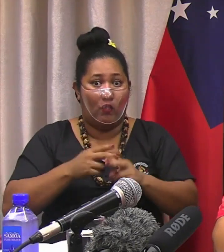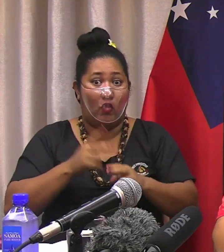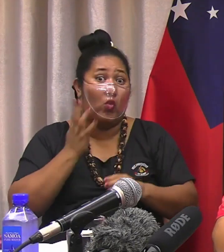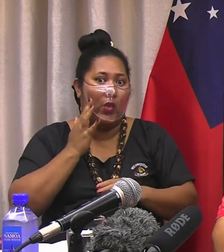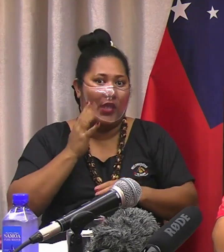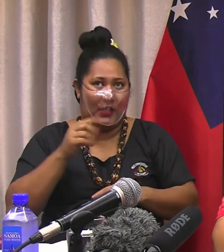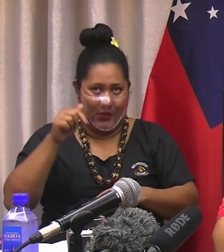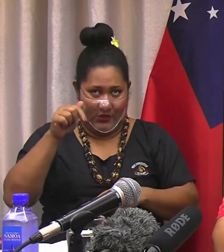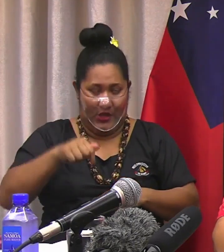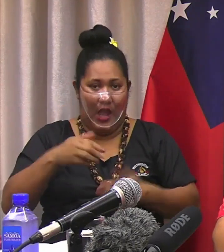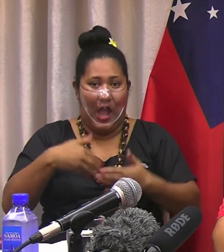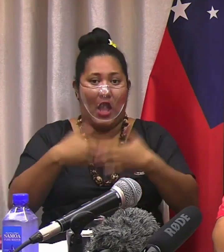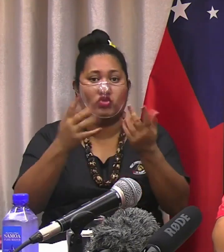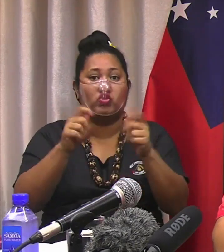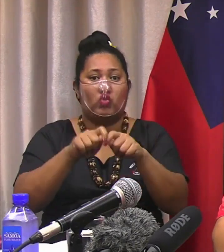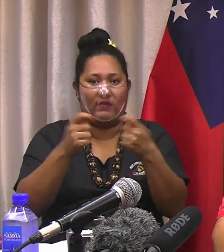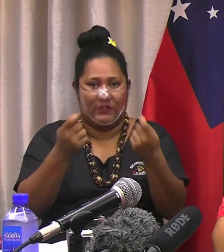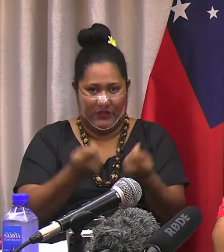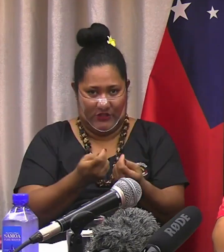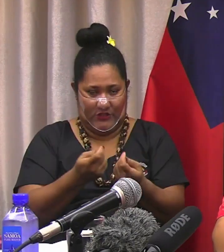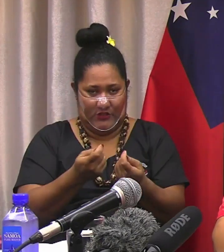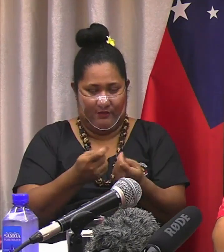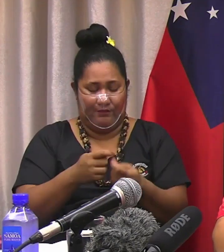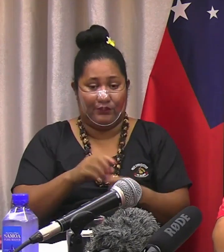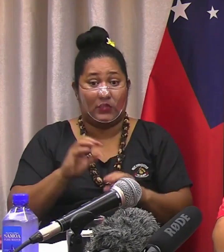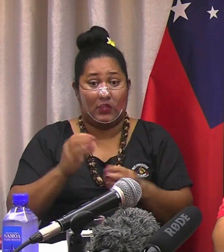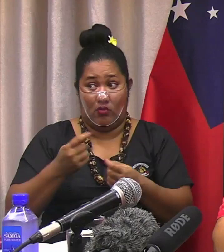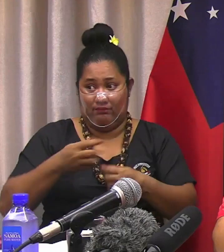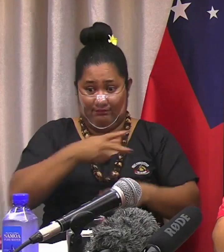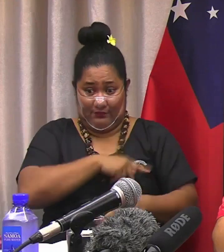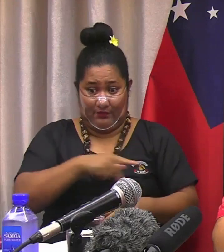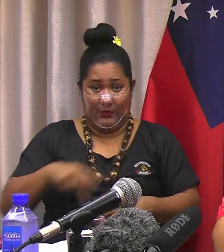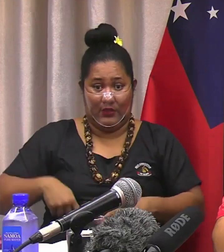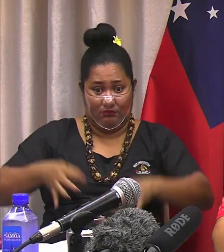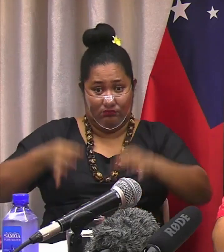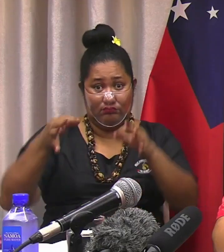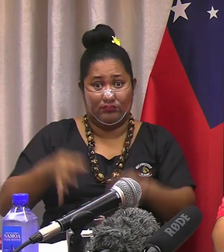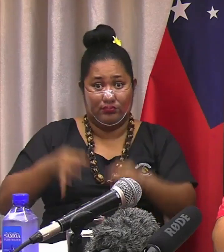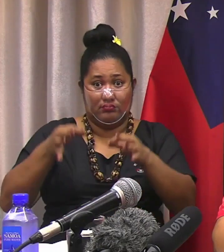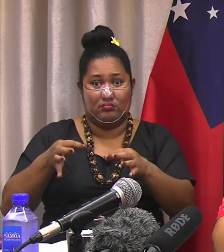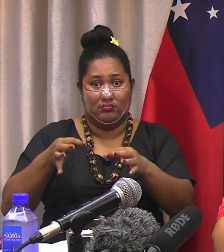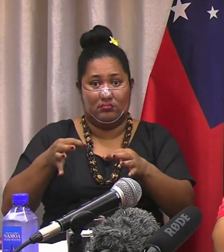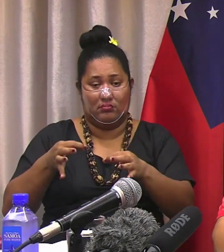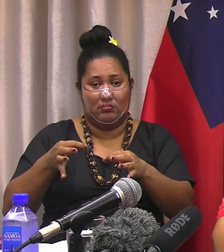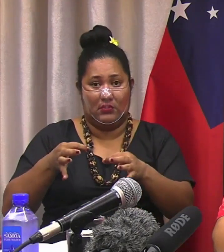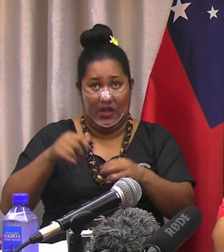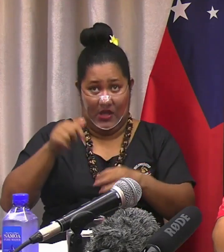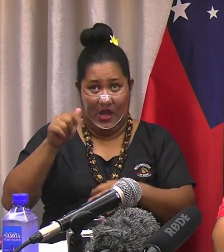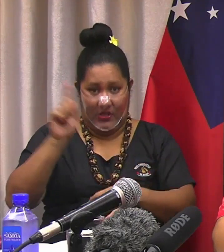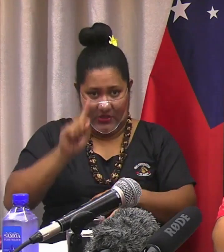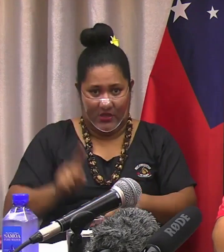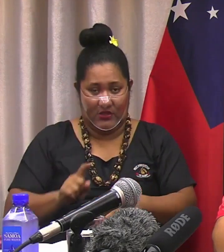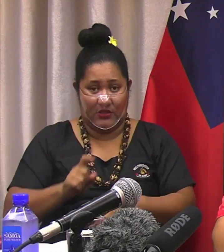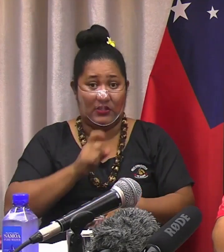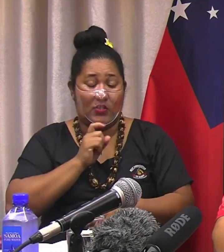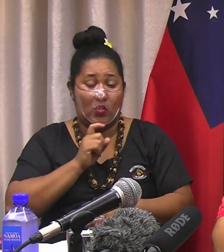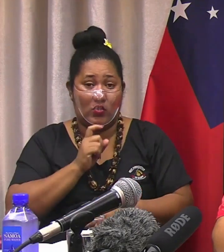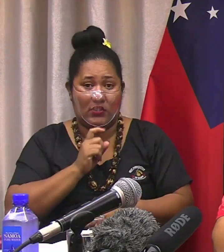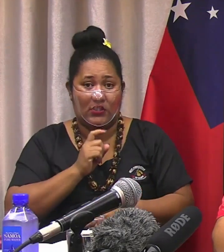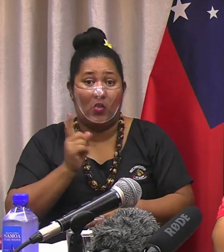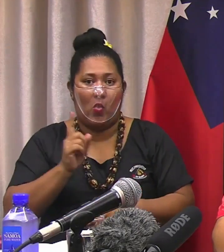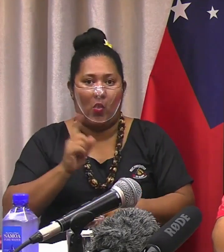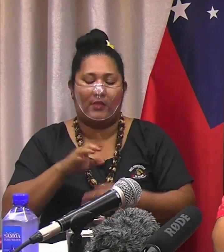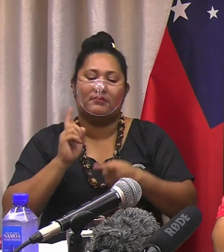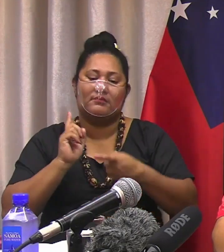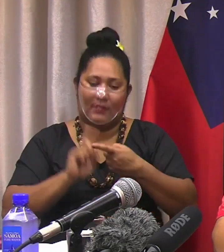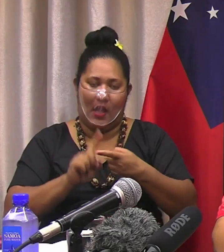Tofi nei. Ua whai unga whono i nai e le kapeneta i le awa uli nei. Le wha'a